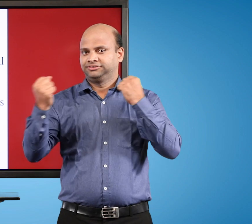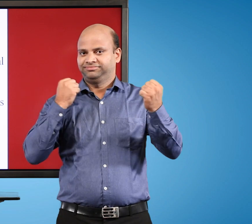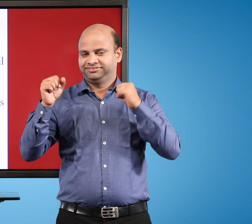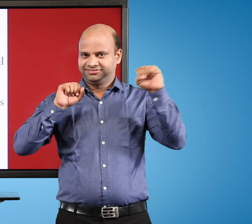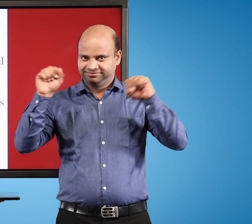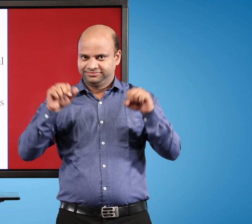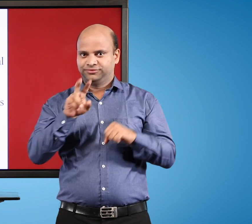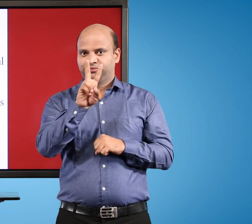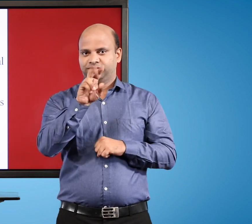Exercise 2.1.